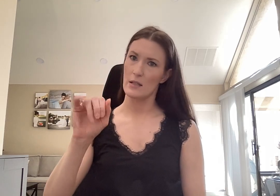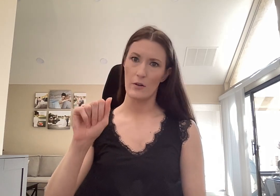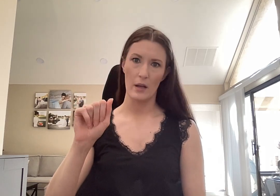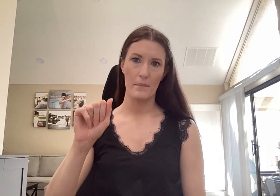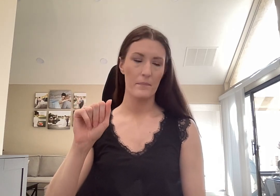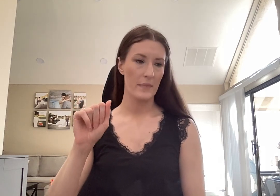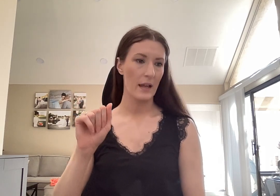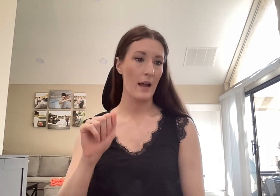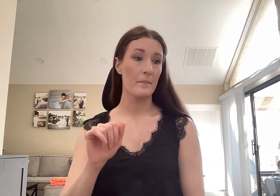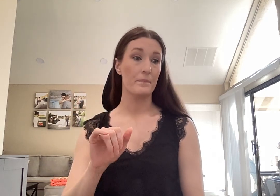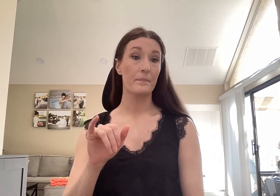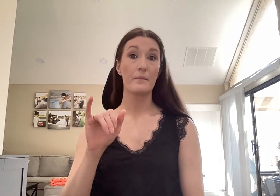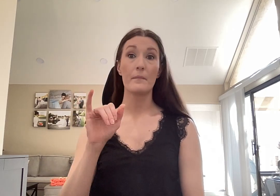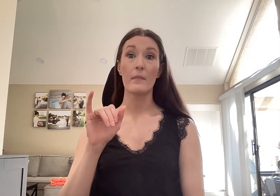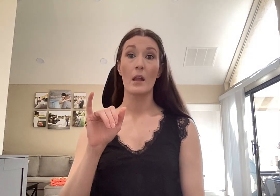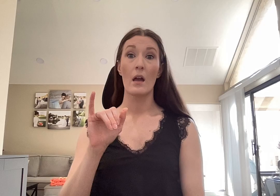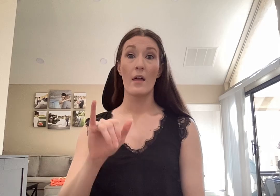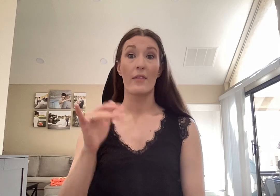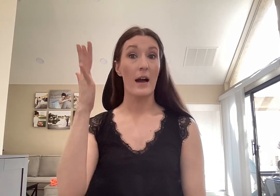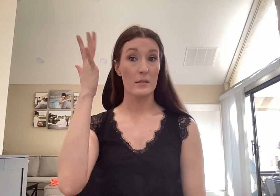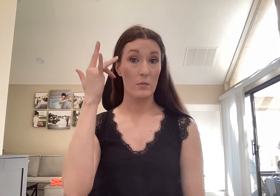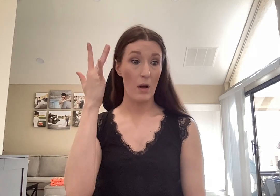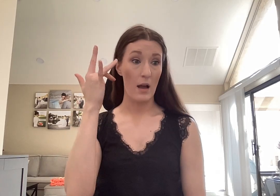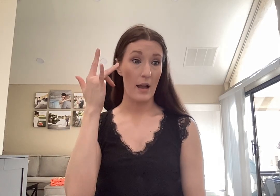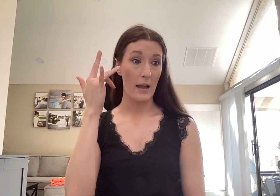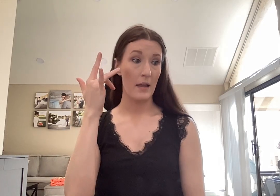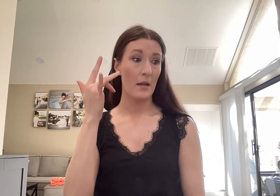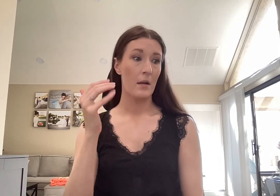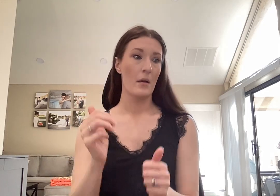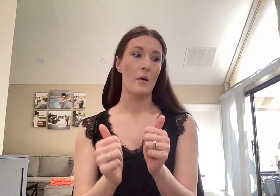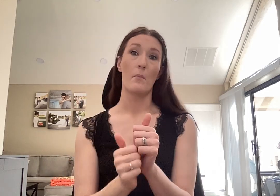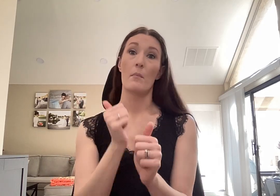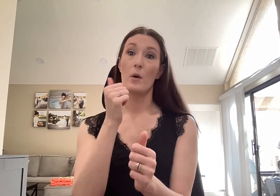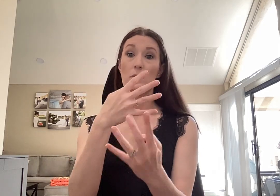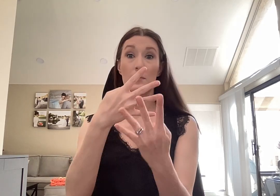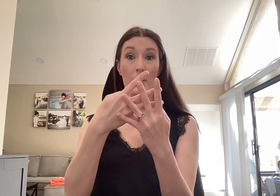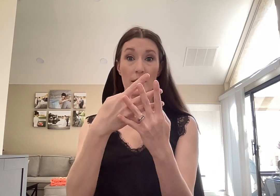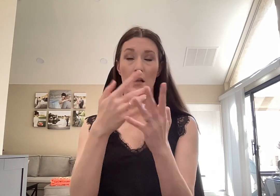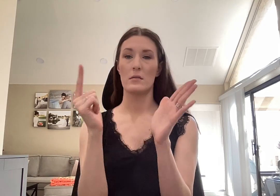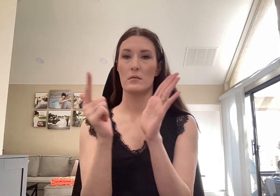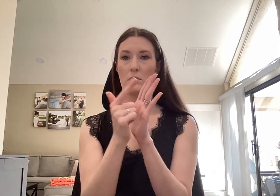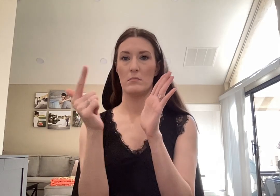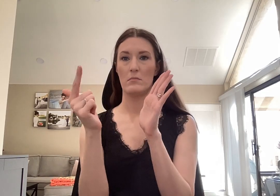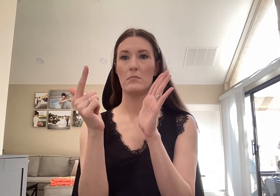bacteria. Okay, that's why most prisons